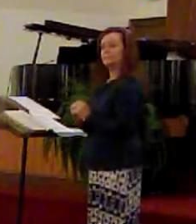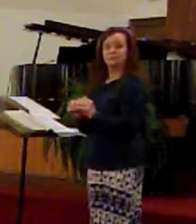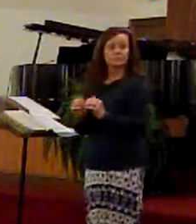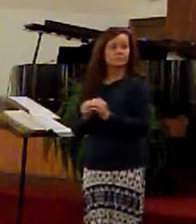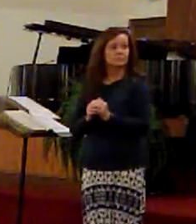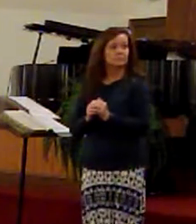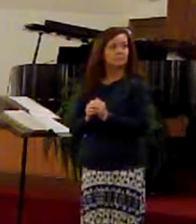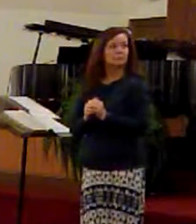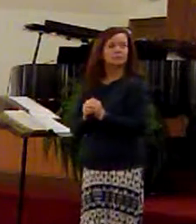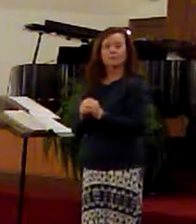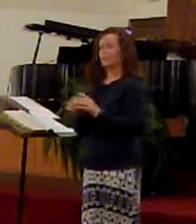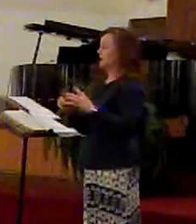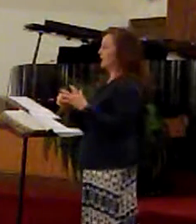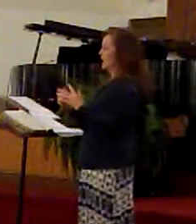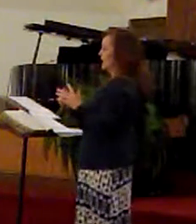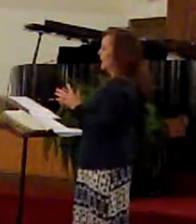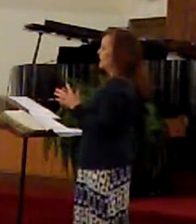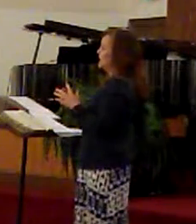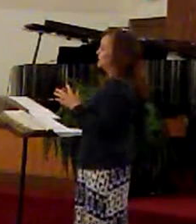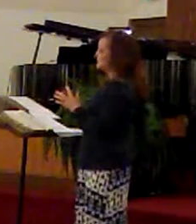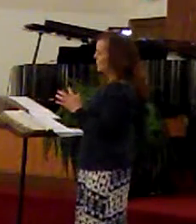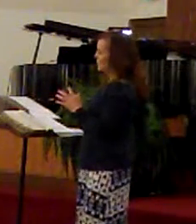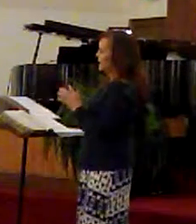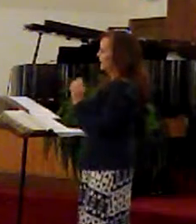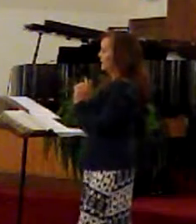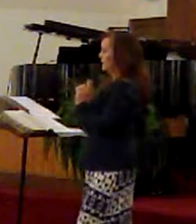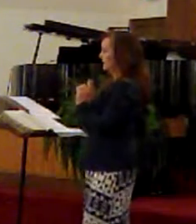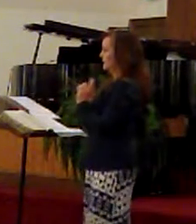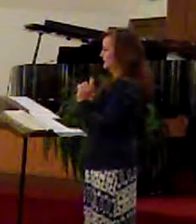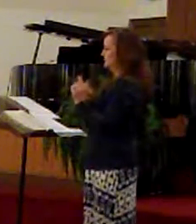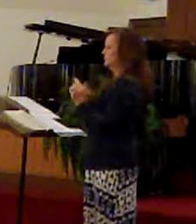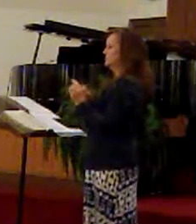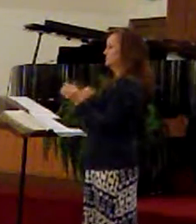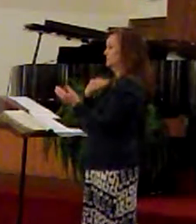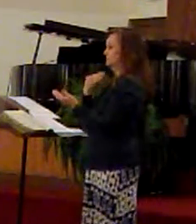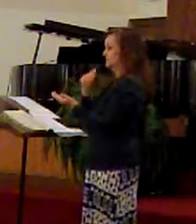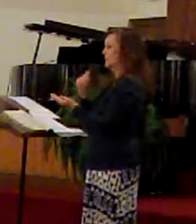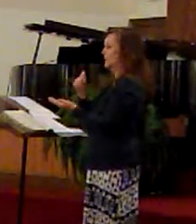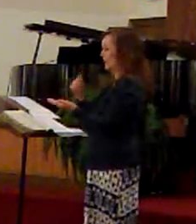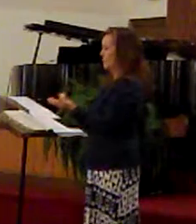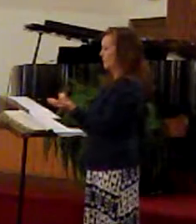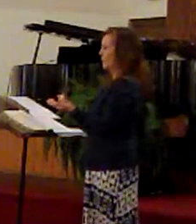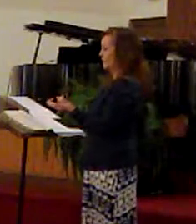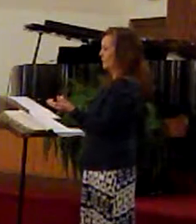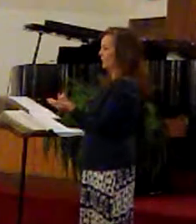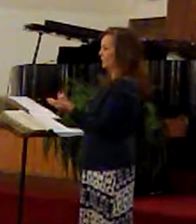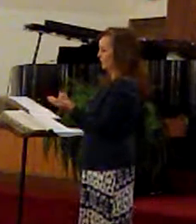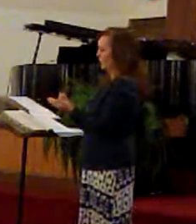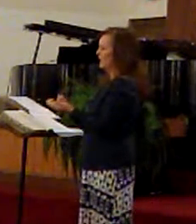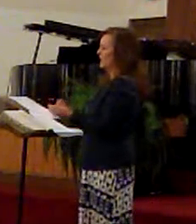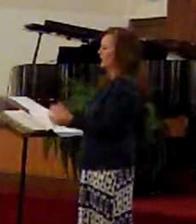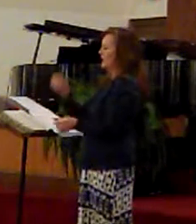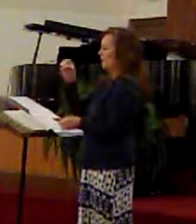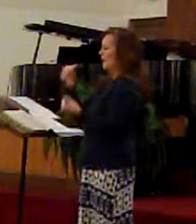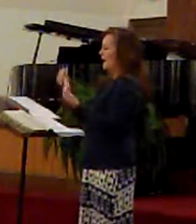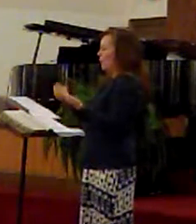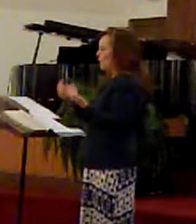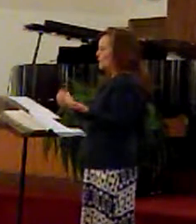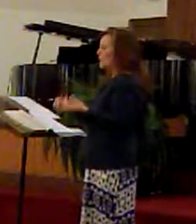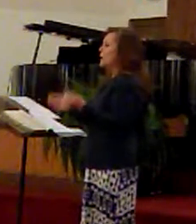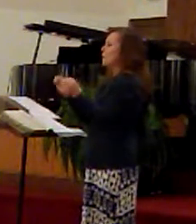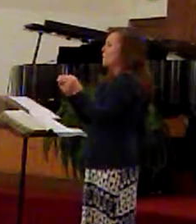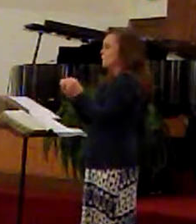are starting some discipleship this weekend. They just really want to know more about the word of God, know more